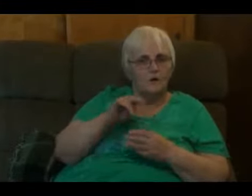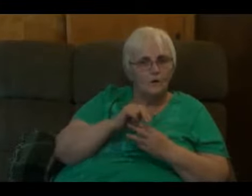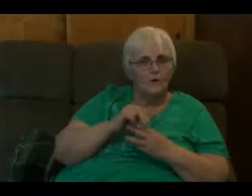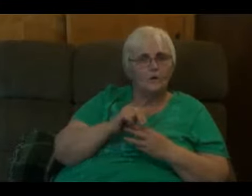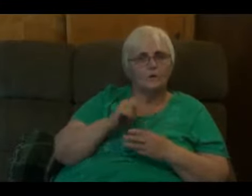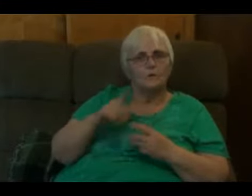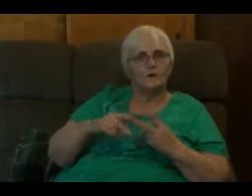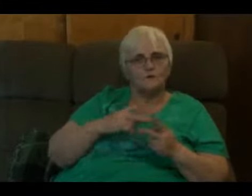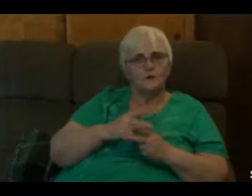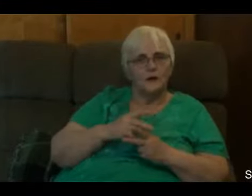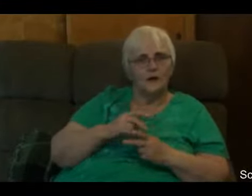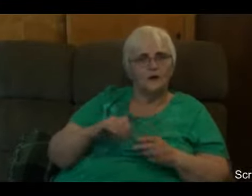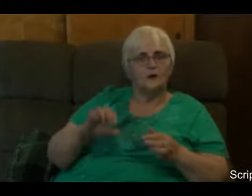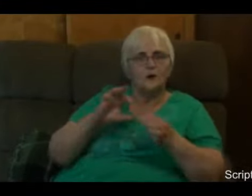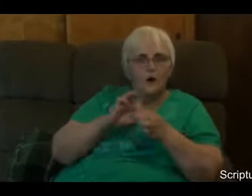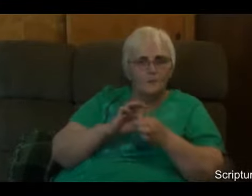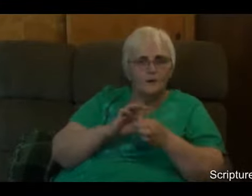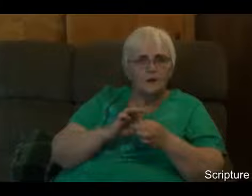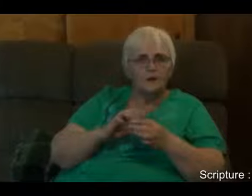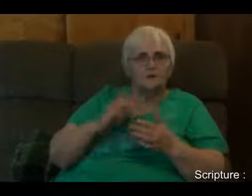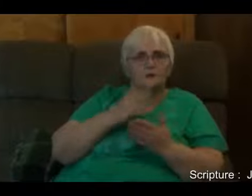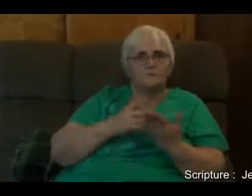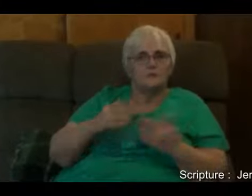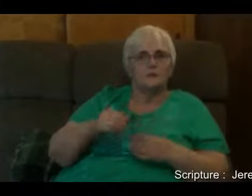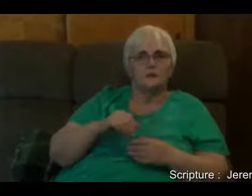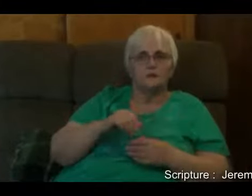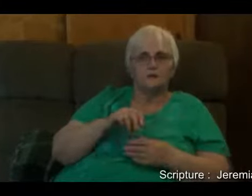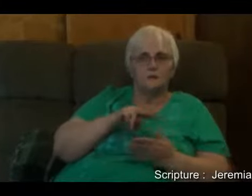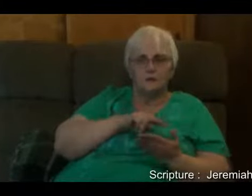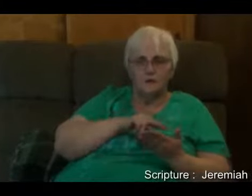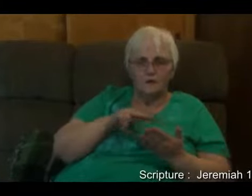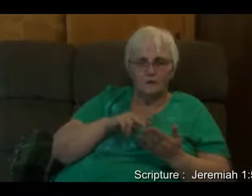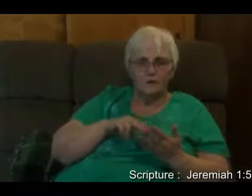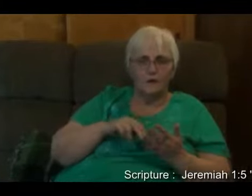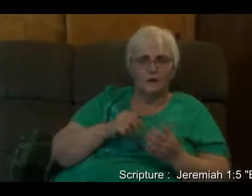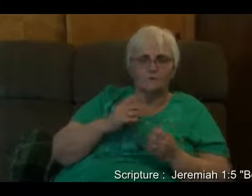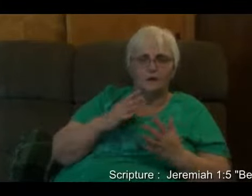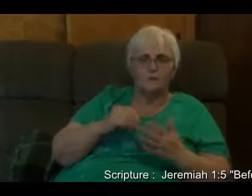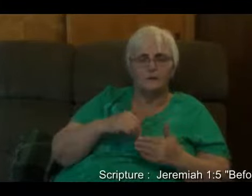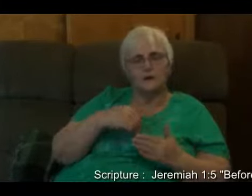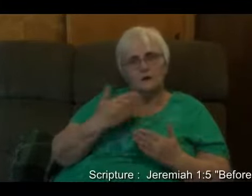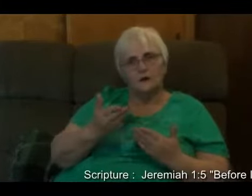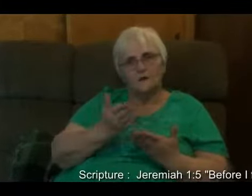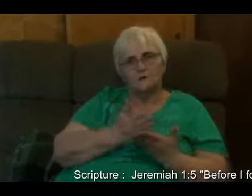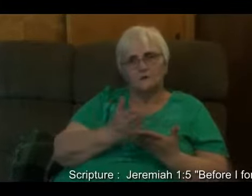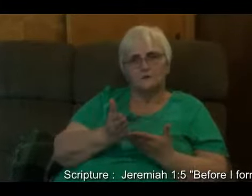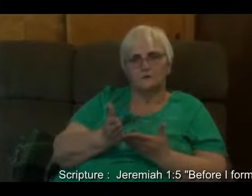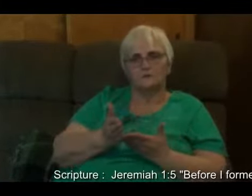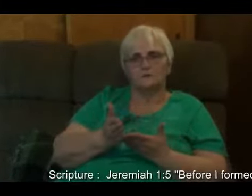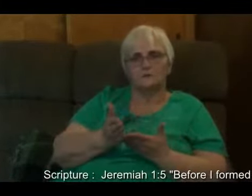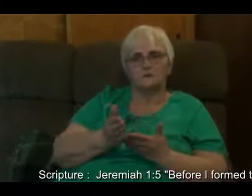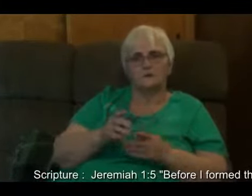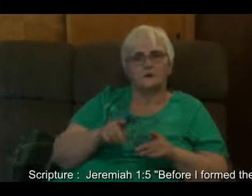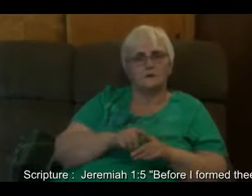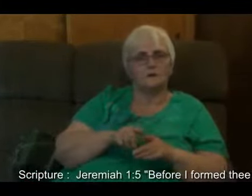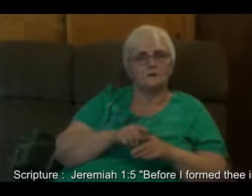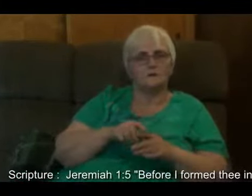unique combination of some of these things I read and many, many other things. You know, the old,